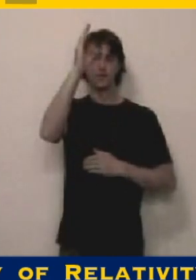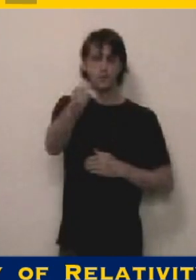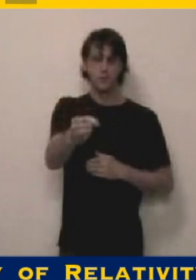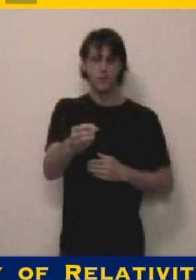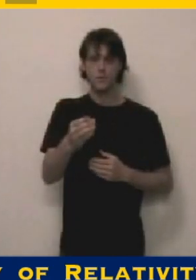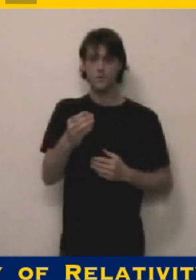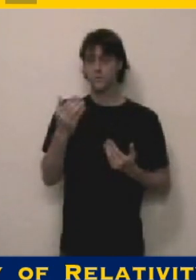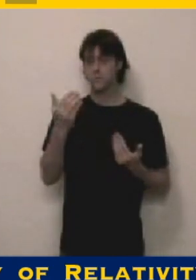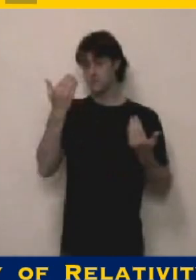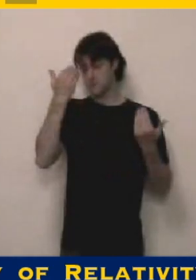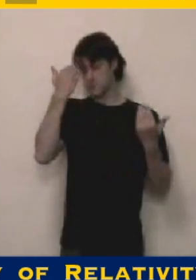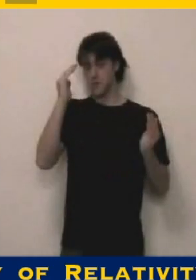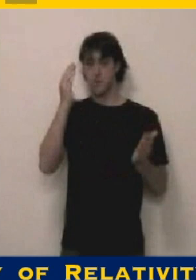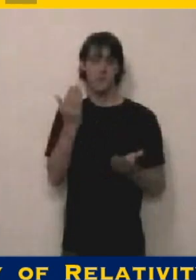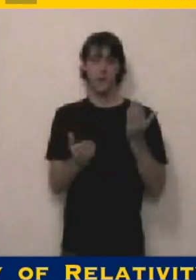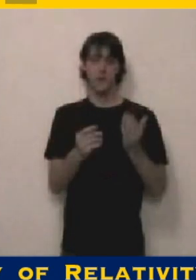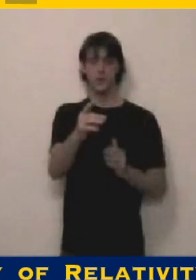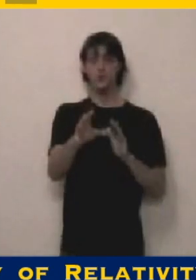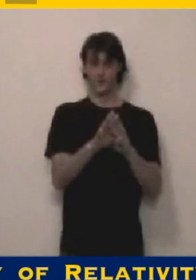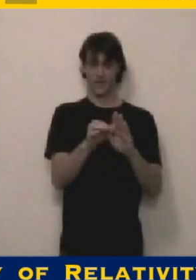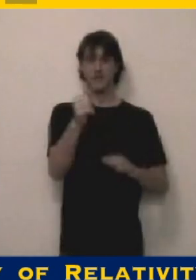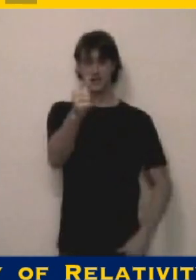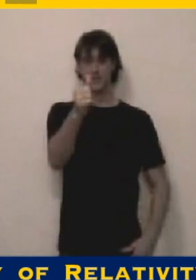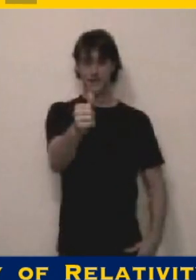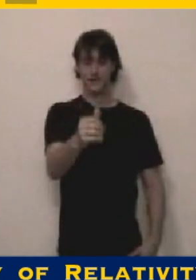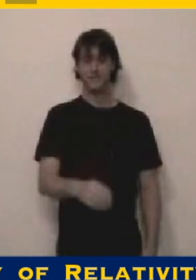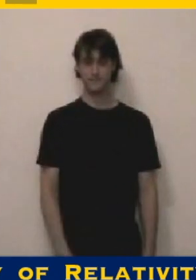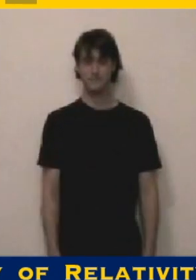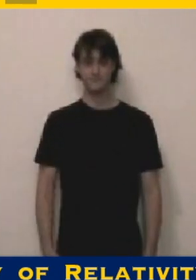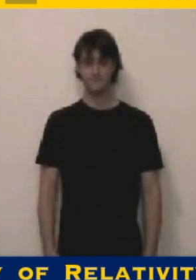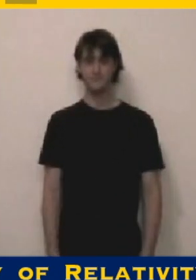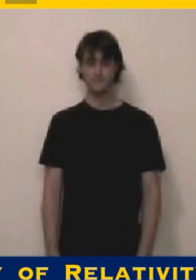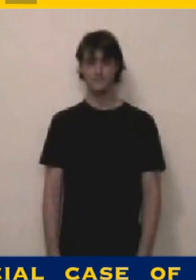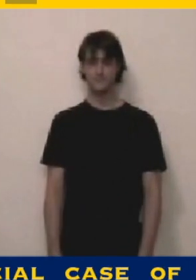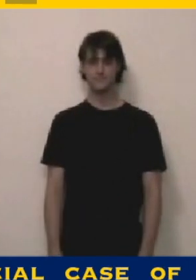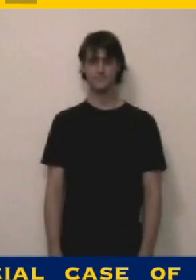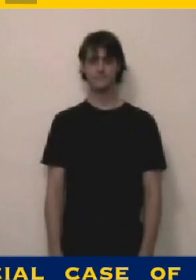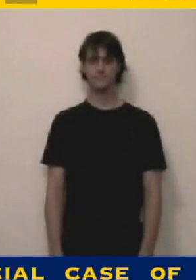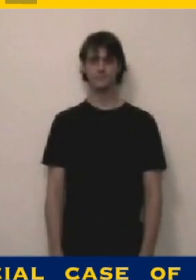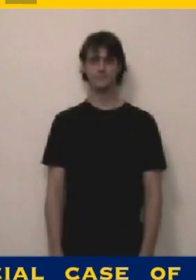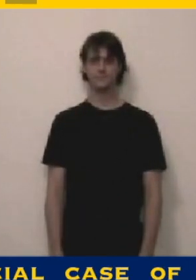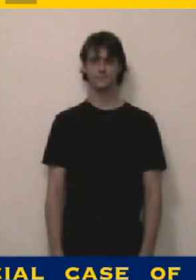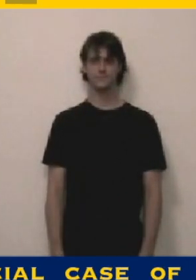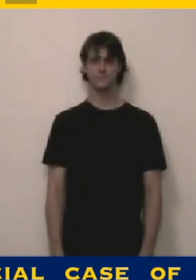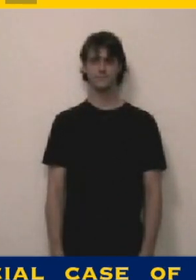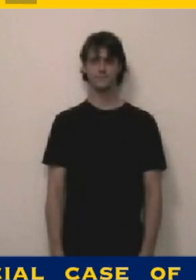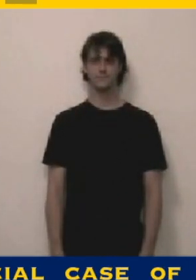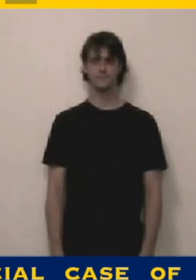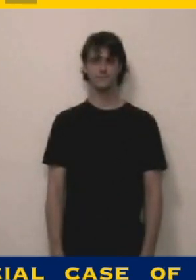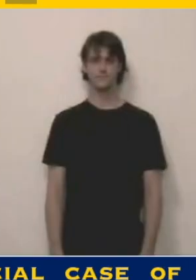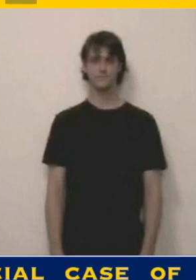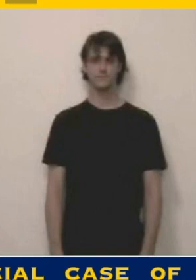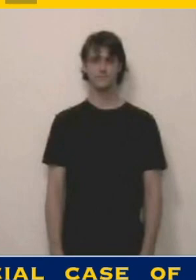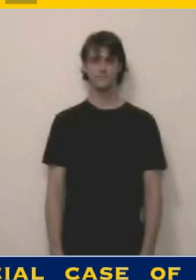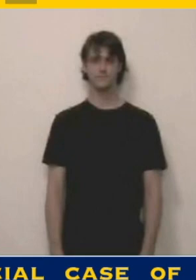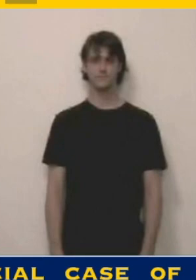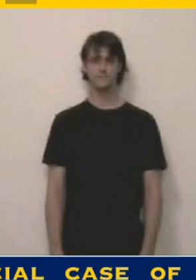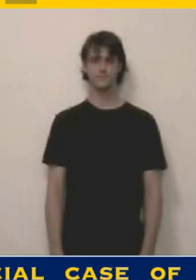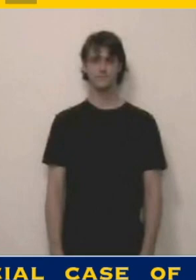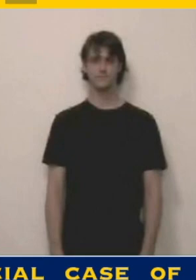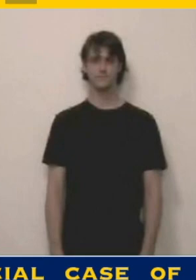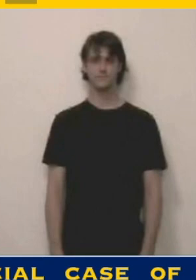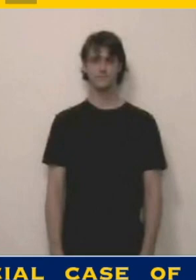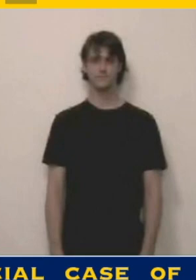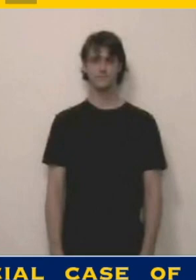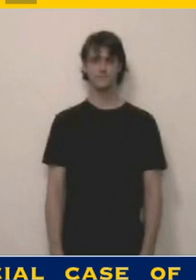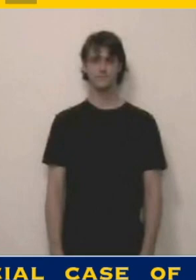footing as any other serious, widely accepted contemporary scientific theory, though there is some evidence that it may itself be a special case of yet